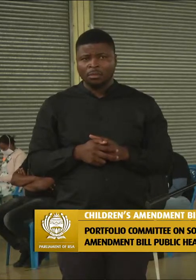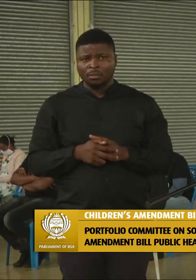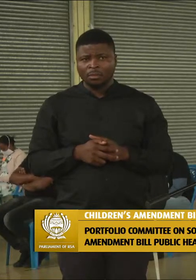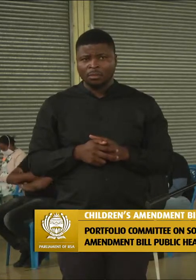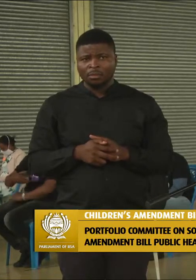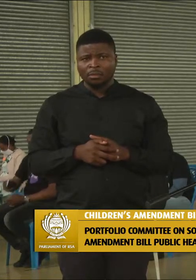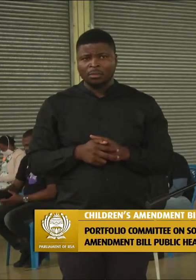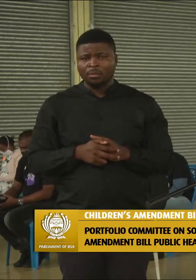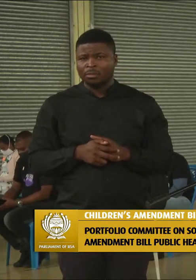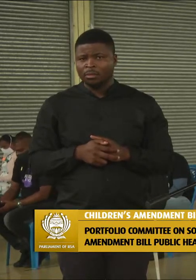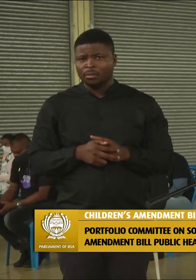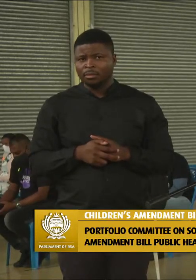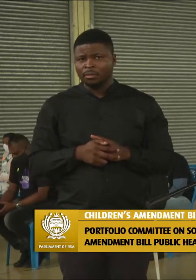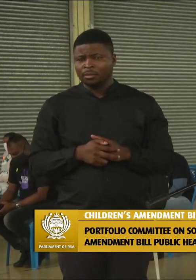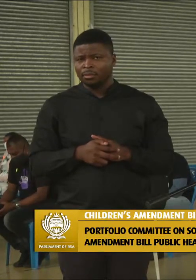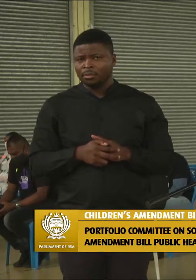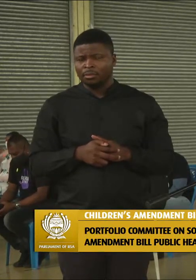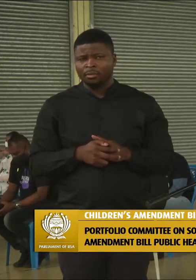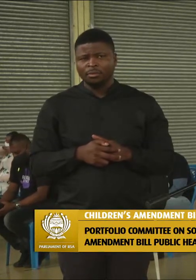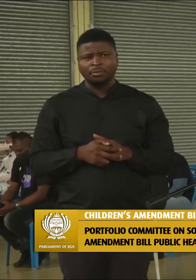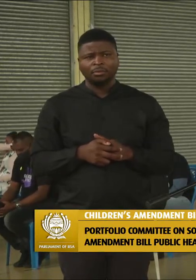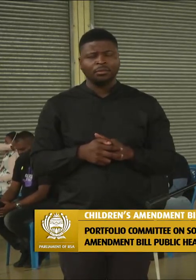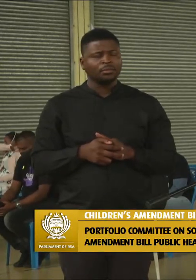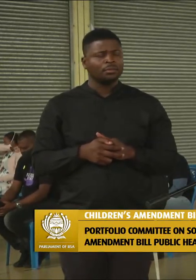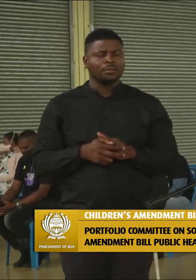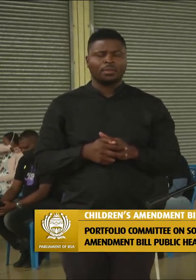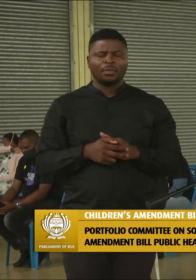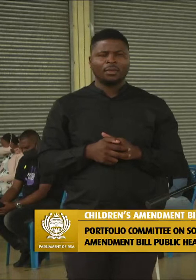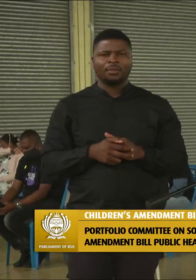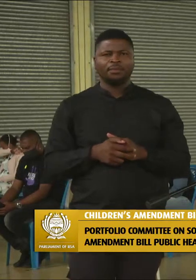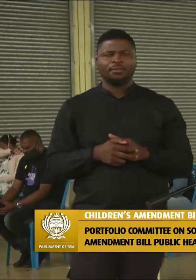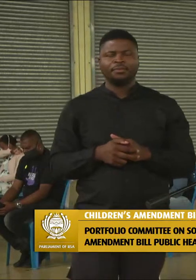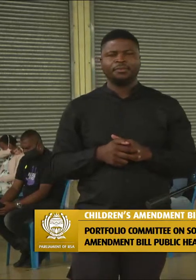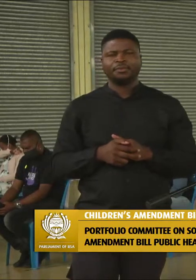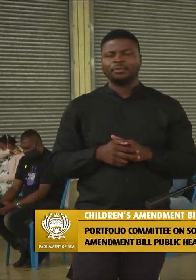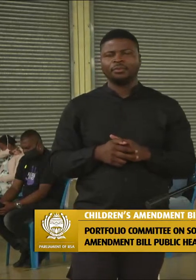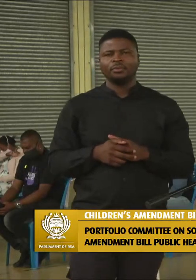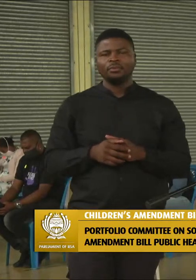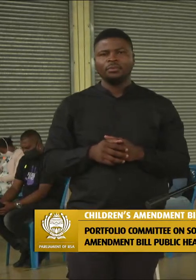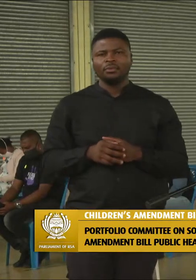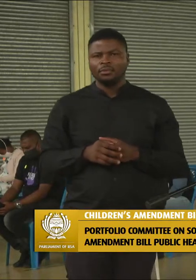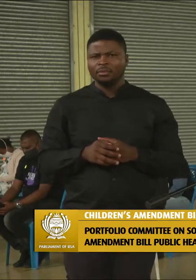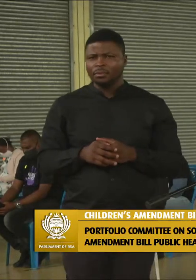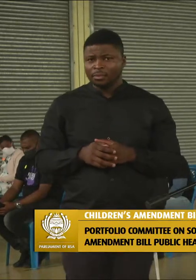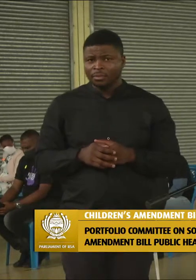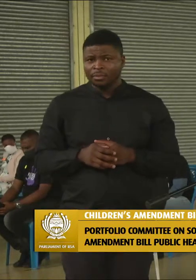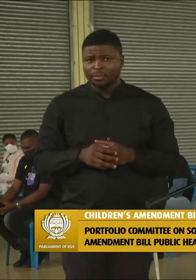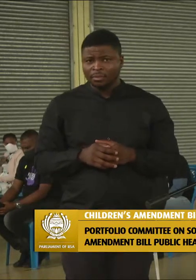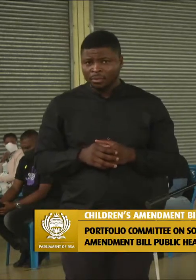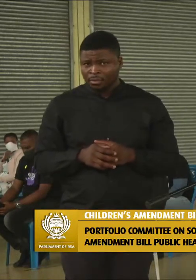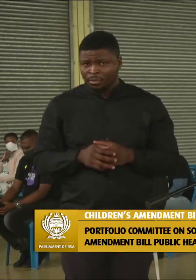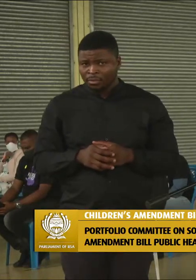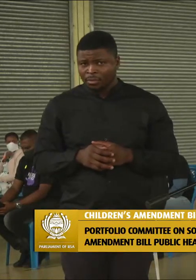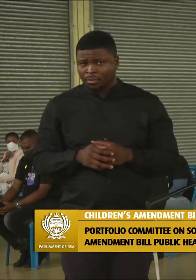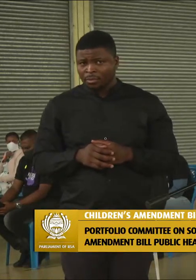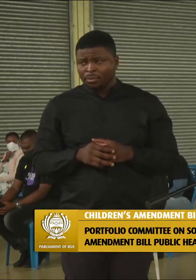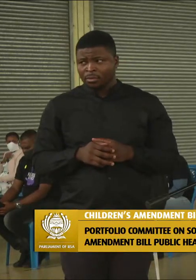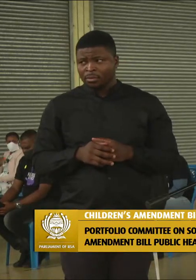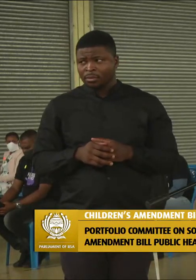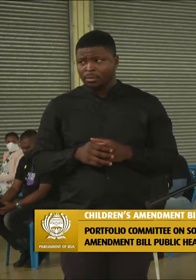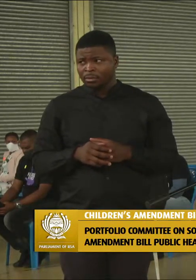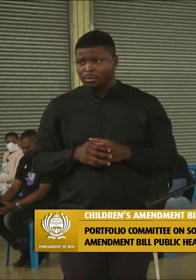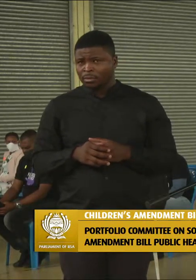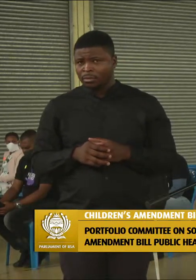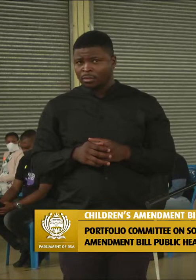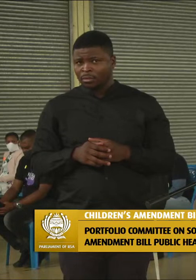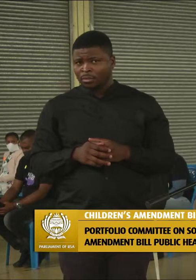gadalala. Ngizokwenza example nje kune case whereby sa reporter ukuthi kunomuntu ogula